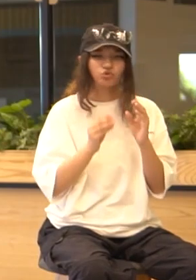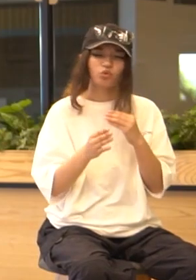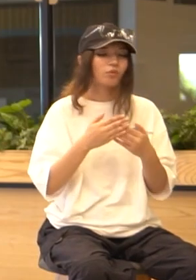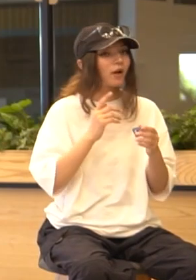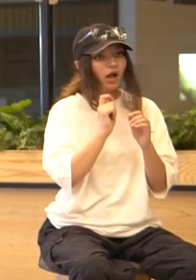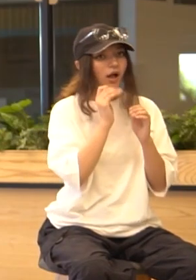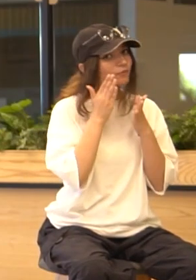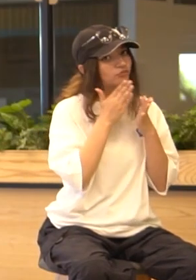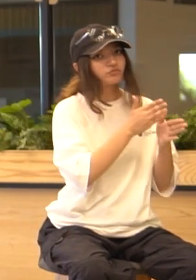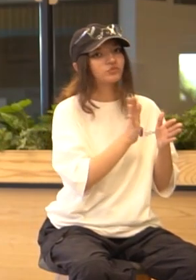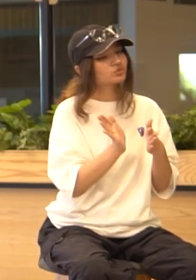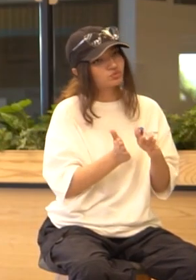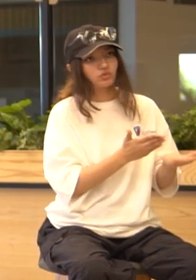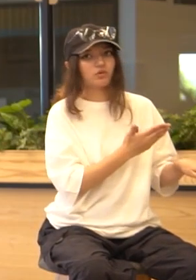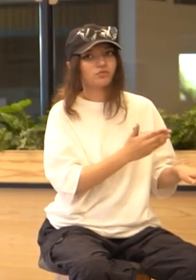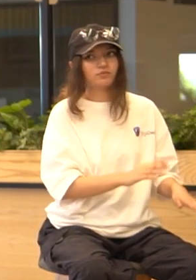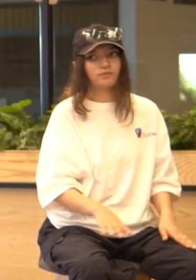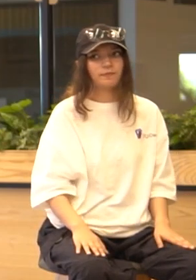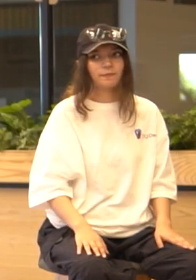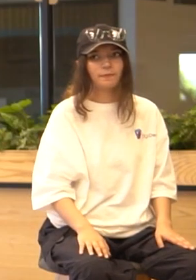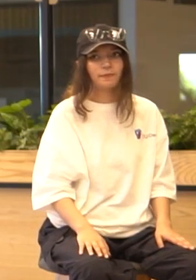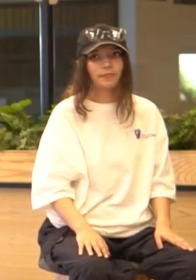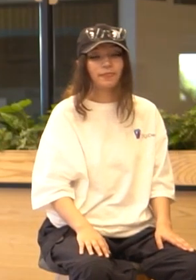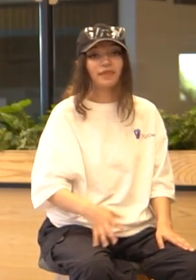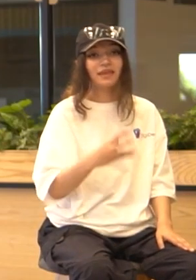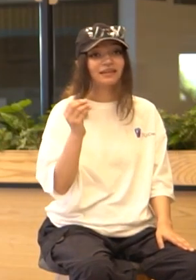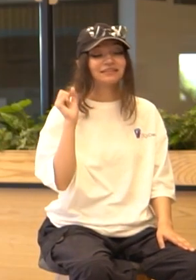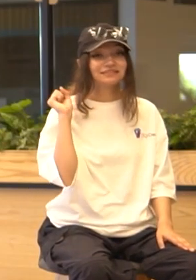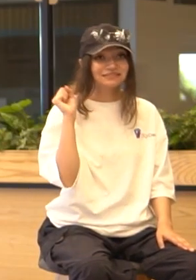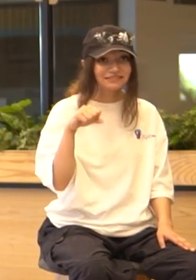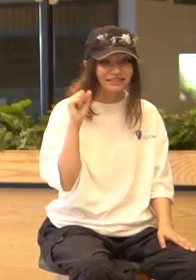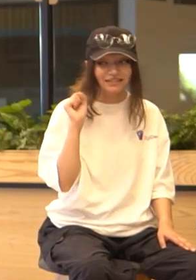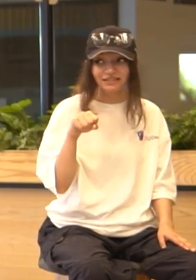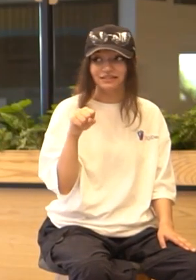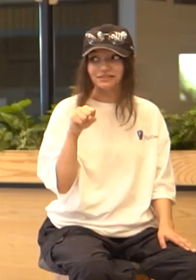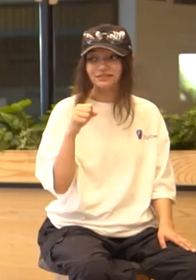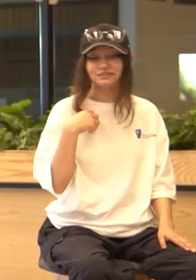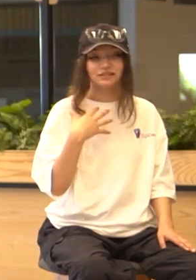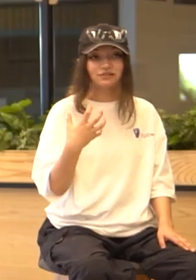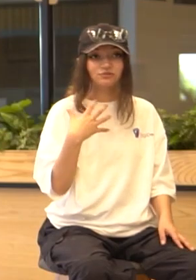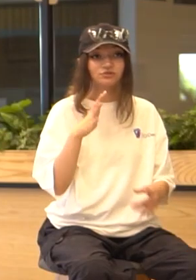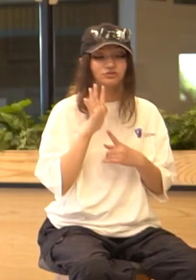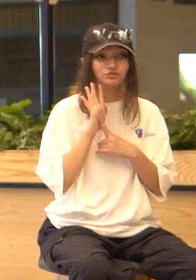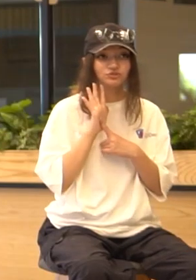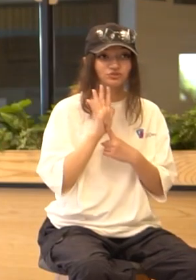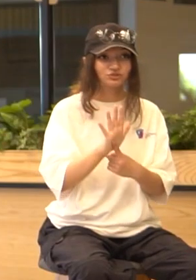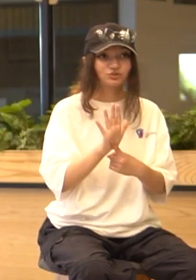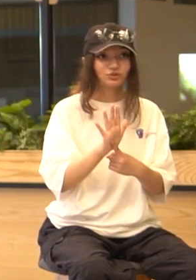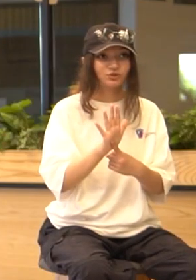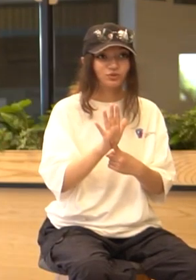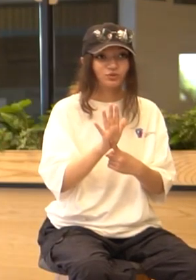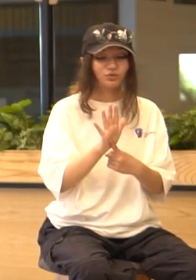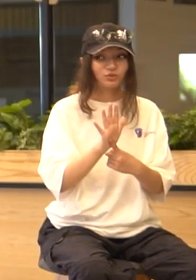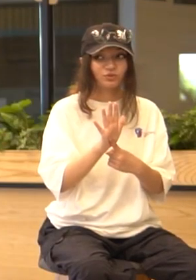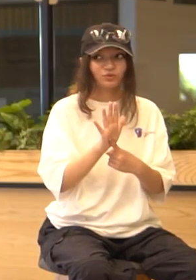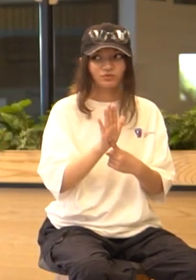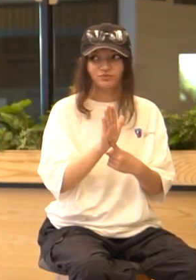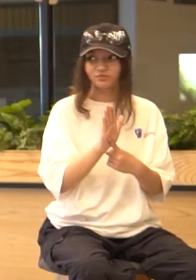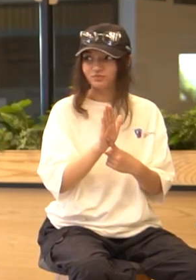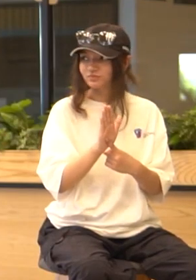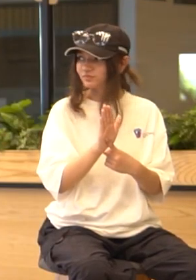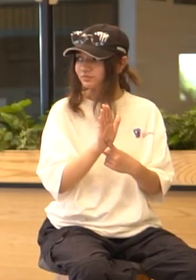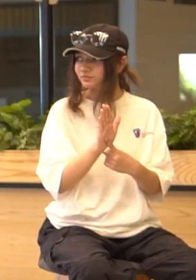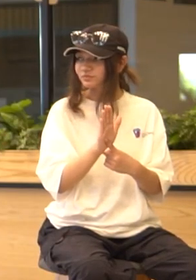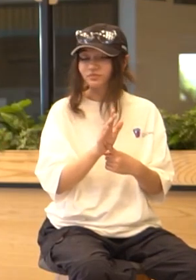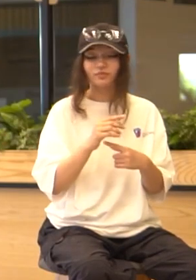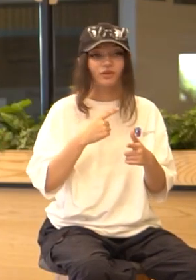the difference that you're going to make. And yes, one thing that I do want to highlight is that when